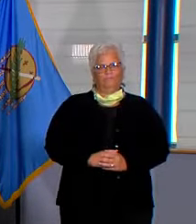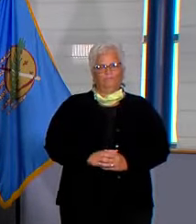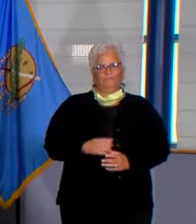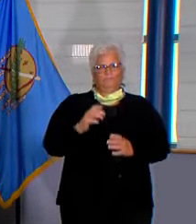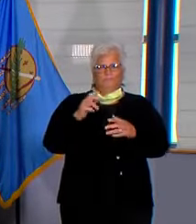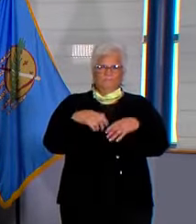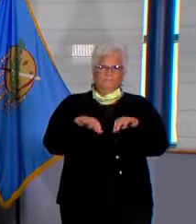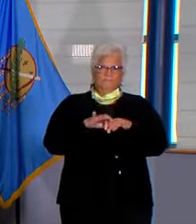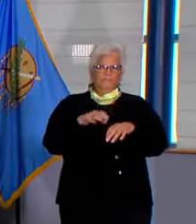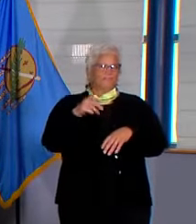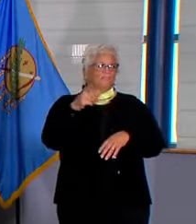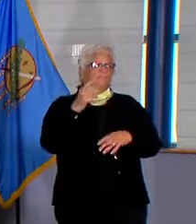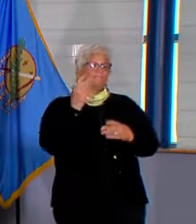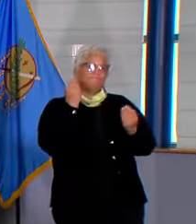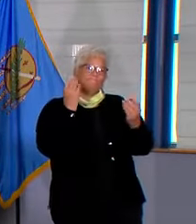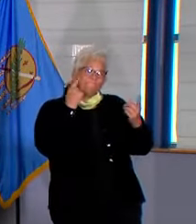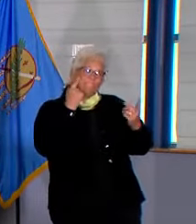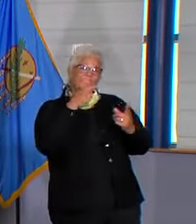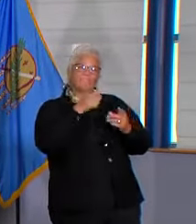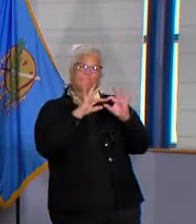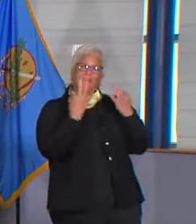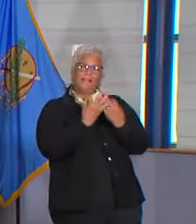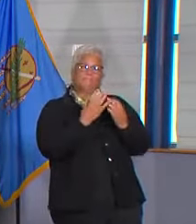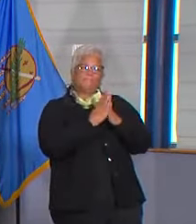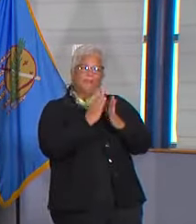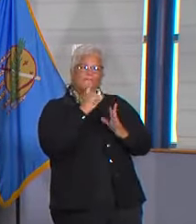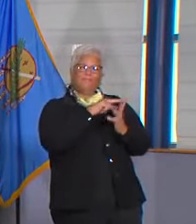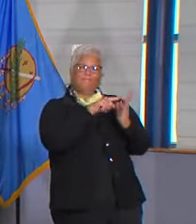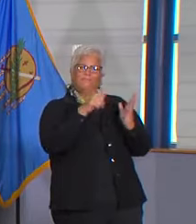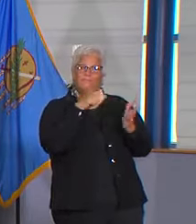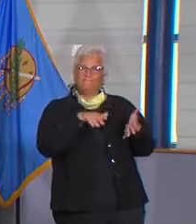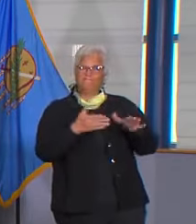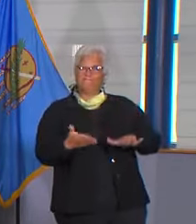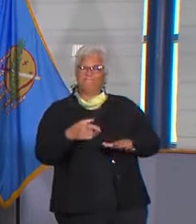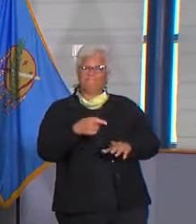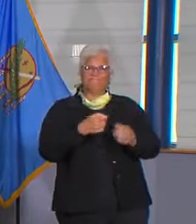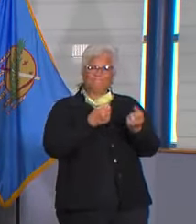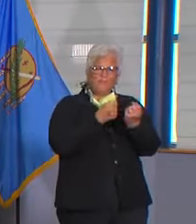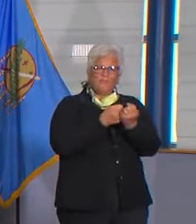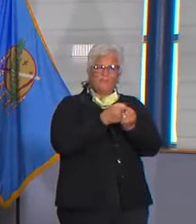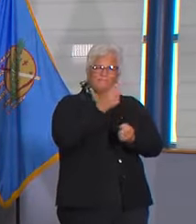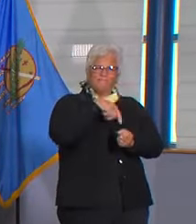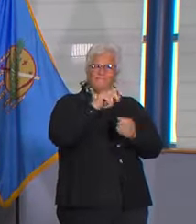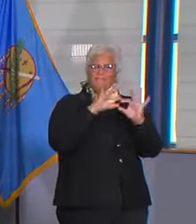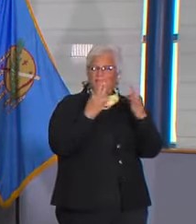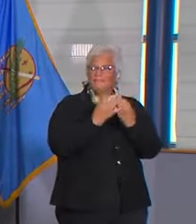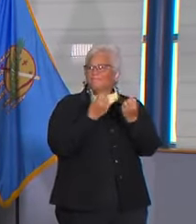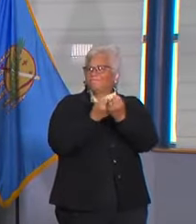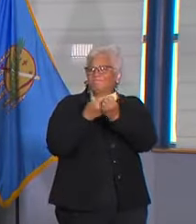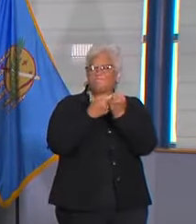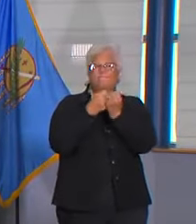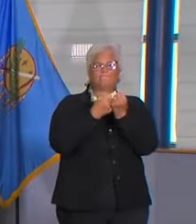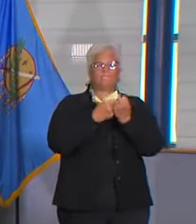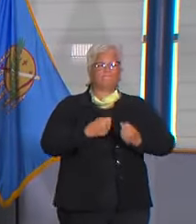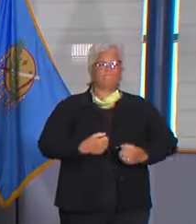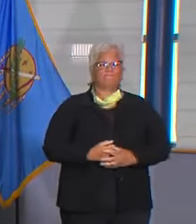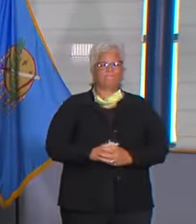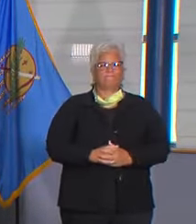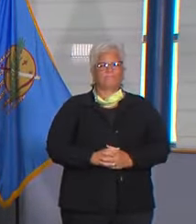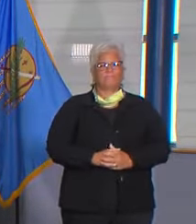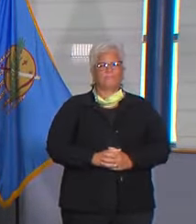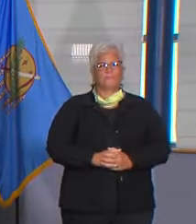prayers and your thoughts, and let's continue to do that. The more we support each other, the more we'll be able to get through this. So talking